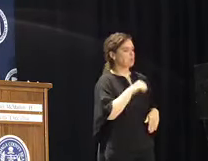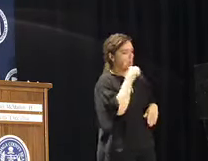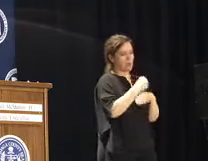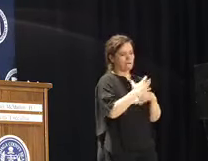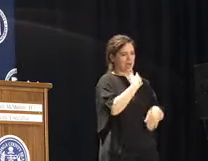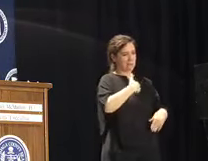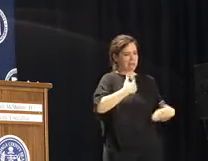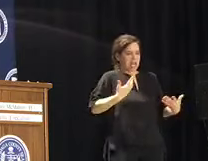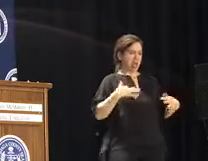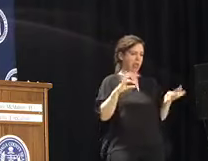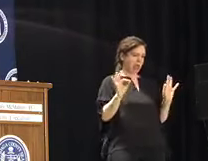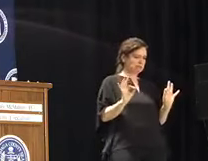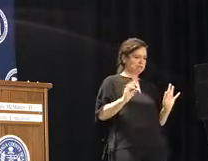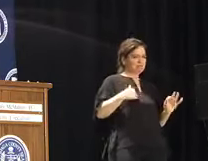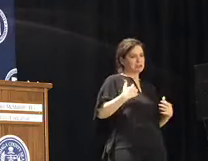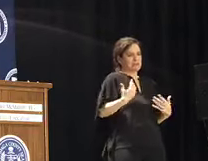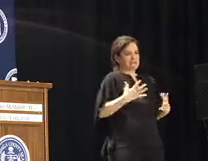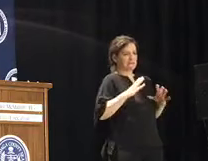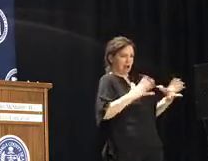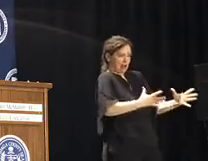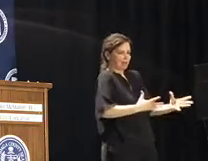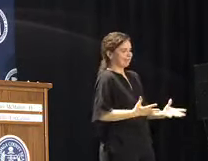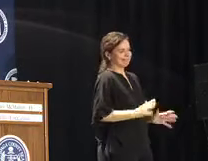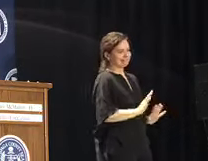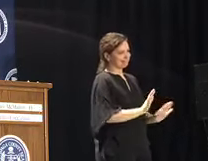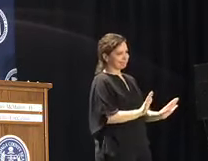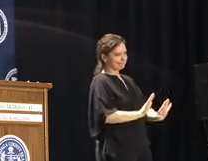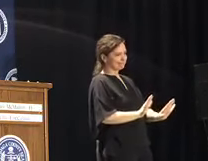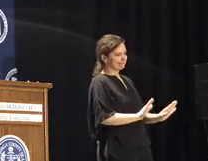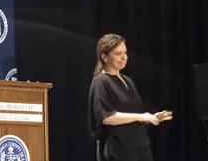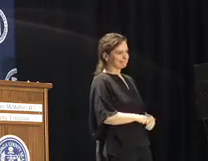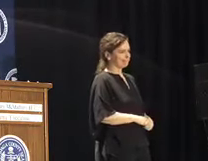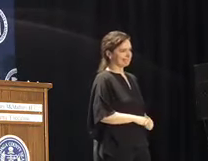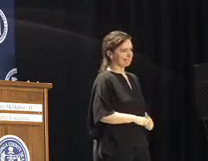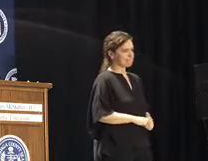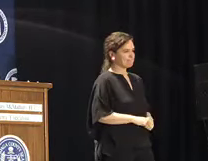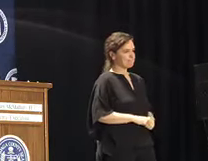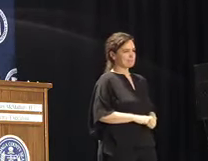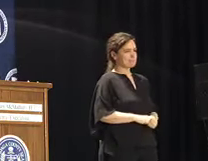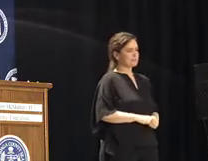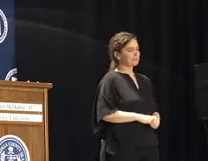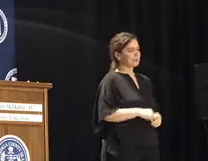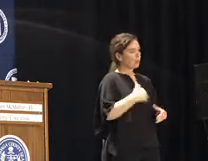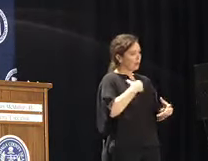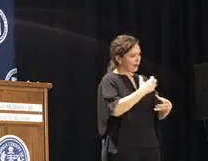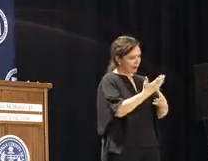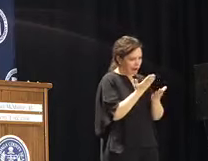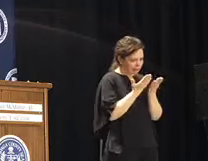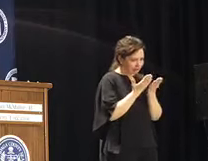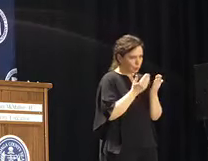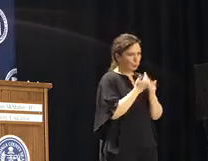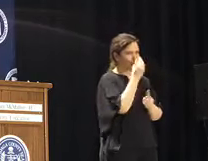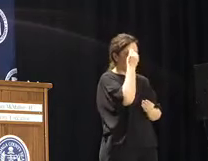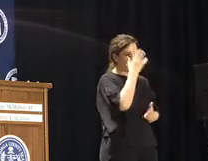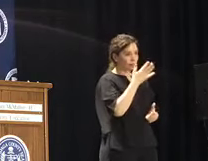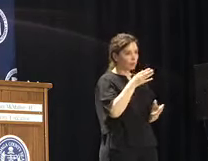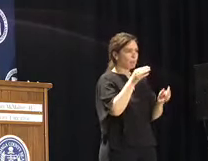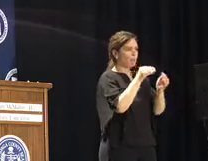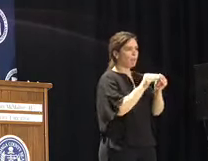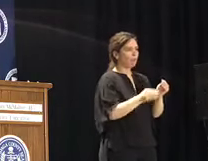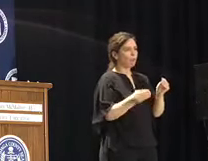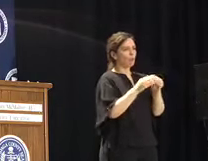So this is all evolving. Everything's evolving in this process. We never thought we would have to give directions